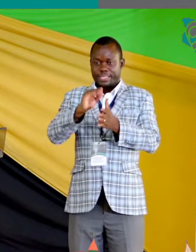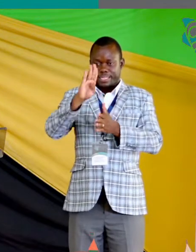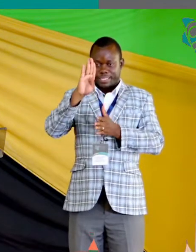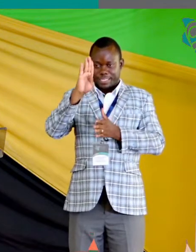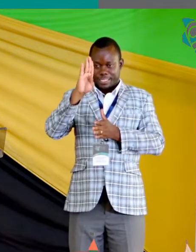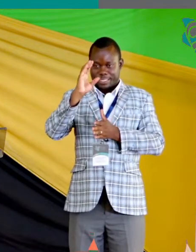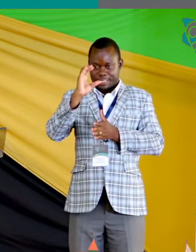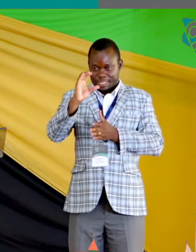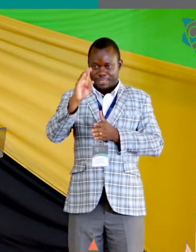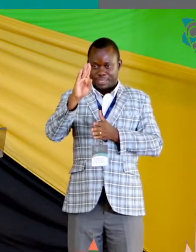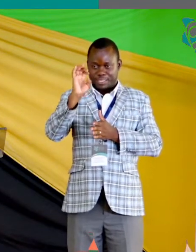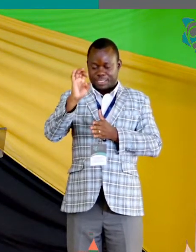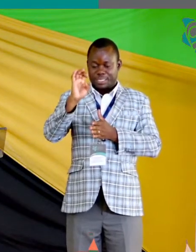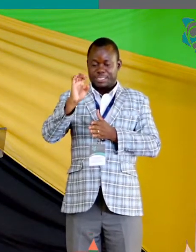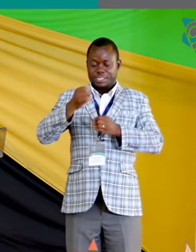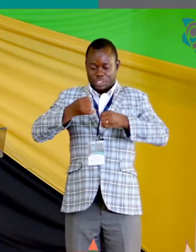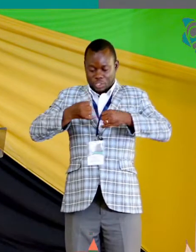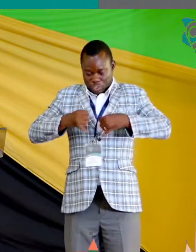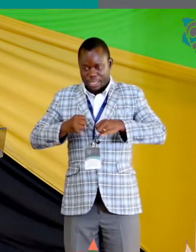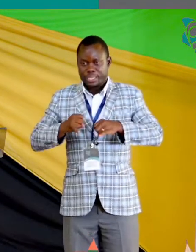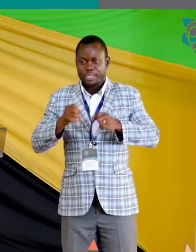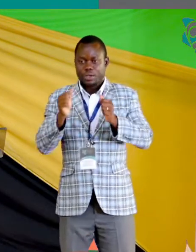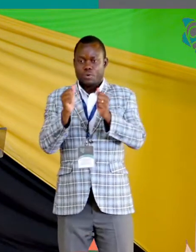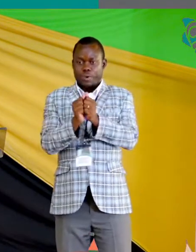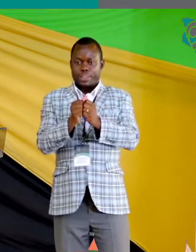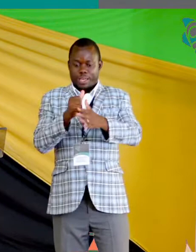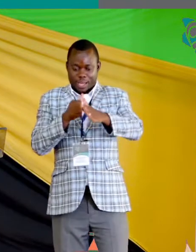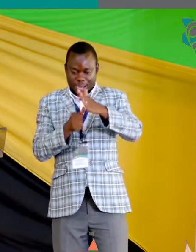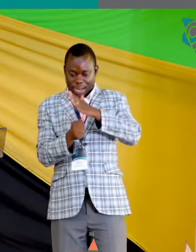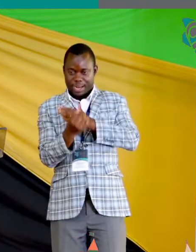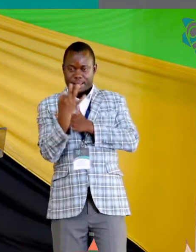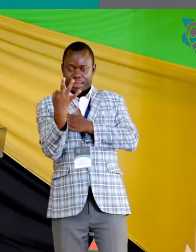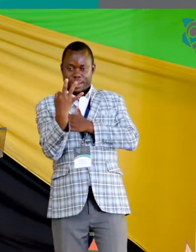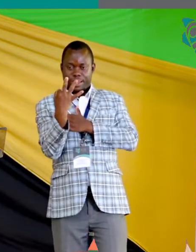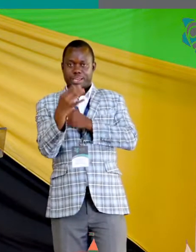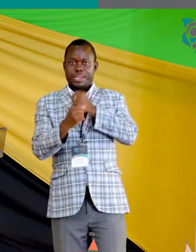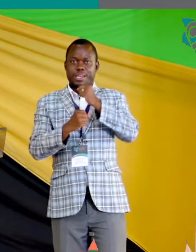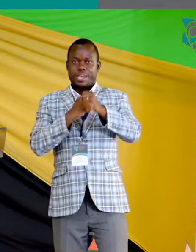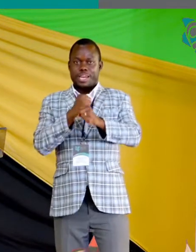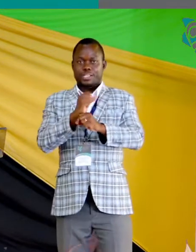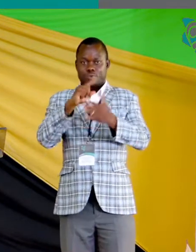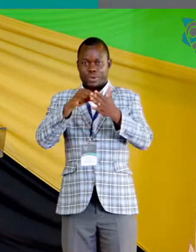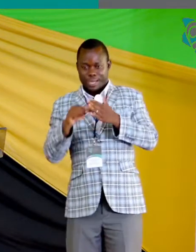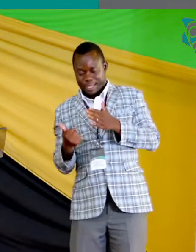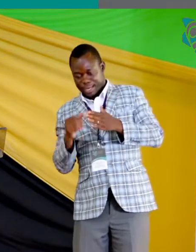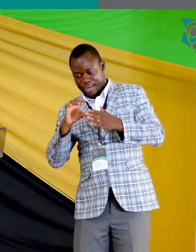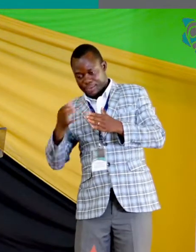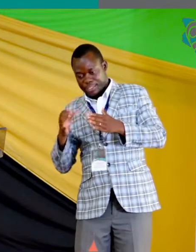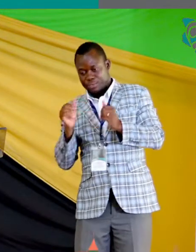Under 3 years, we are still struggling. We would also want to find out what other counties are doing in terms of that area. Thank you.